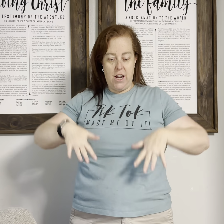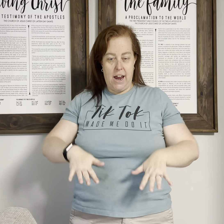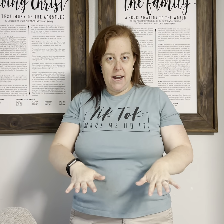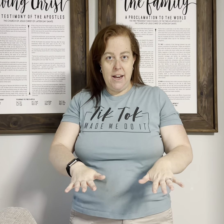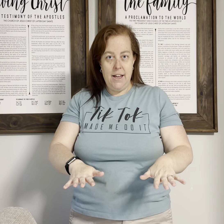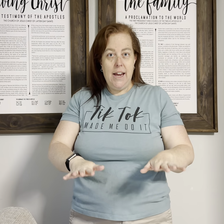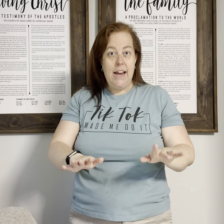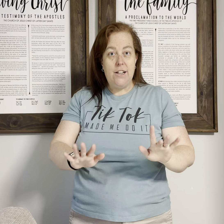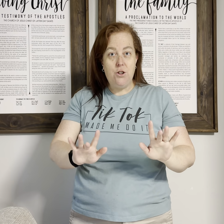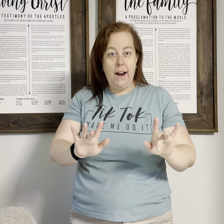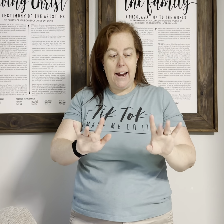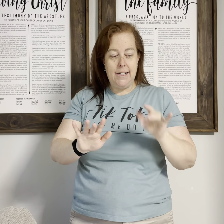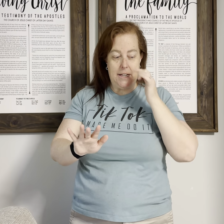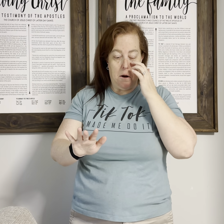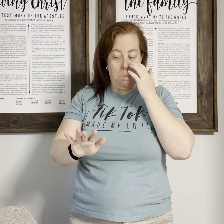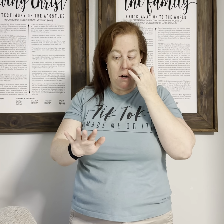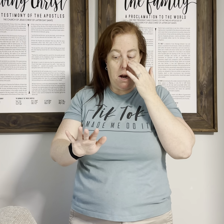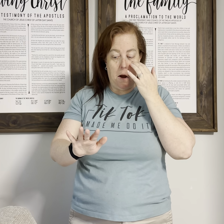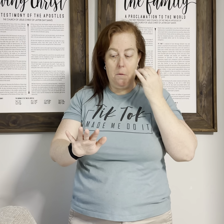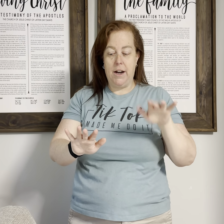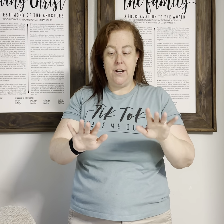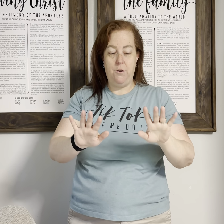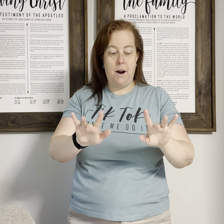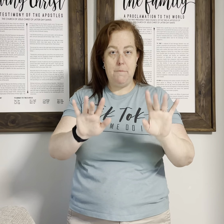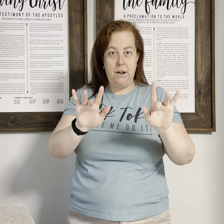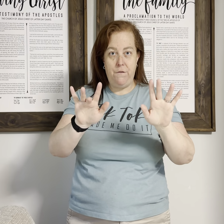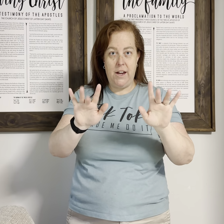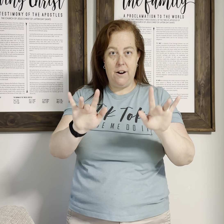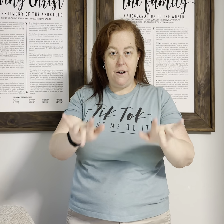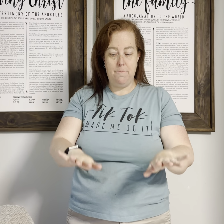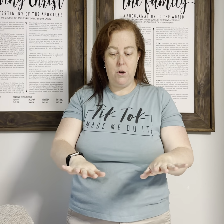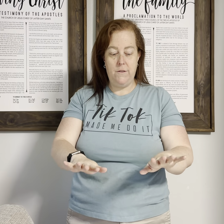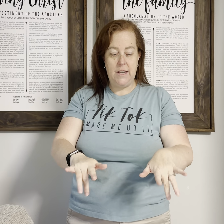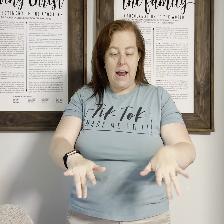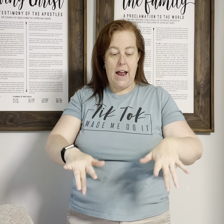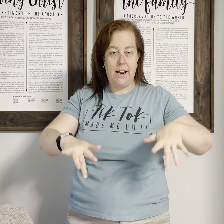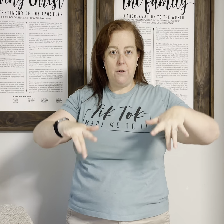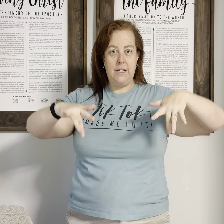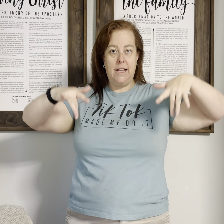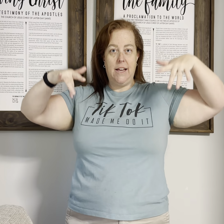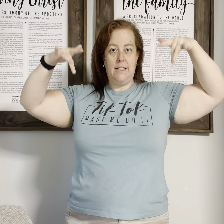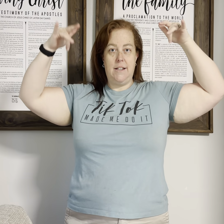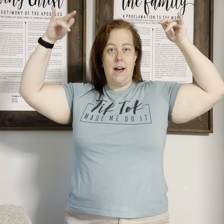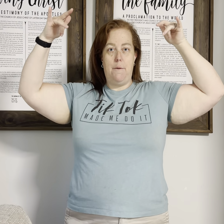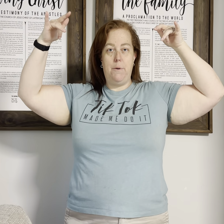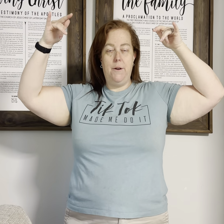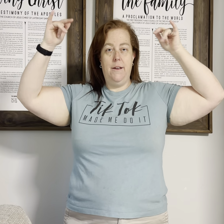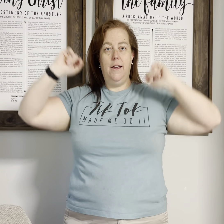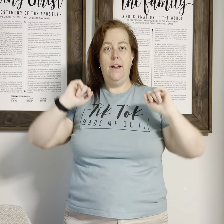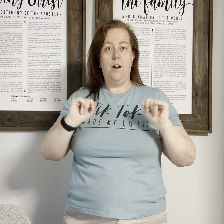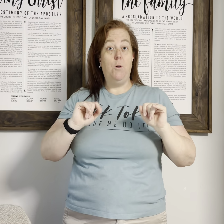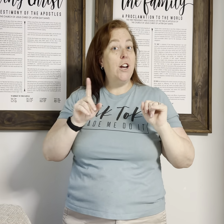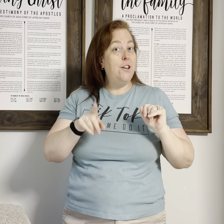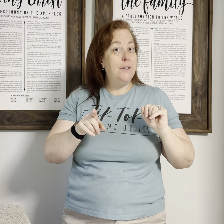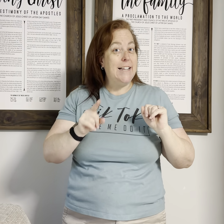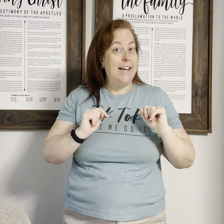shed his grace. We're going to do our middle finger moves and it goes like this, up. We're going to use that sign a